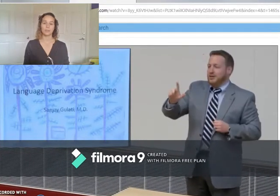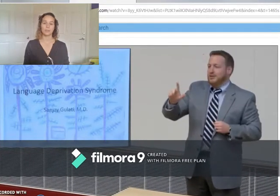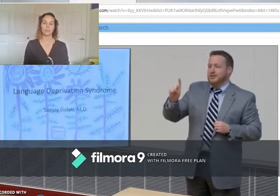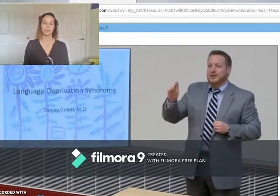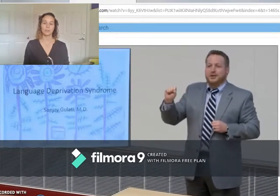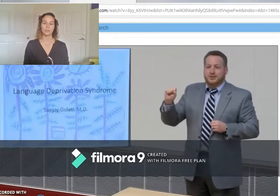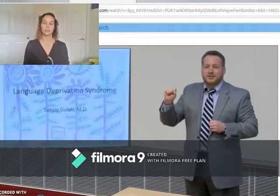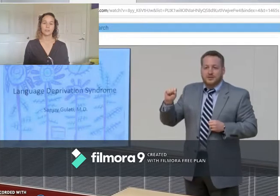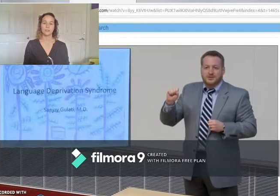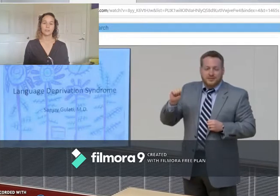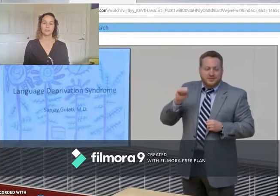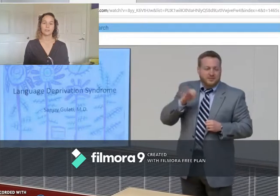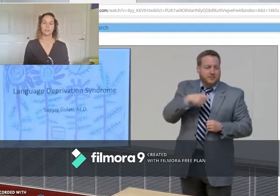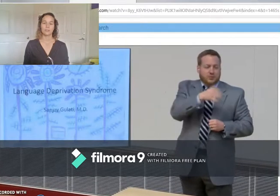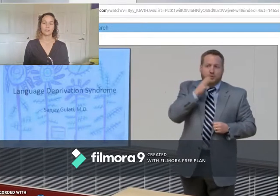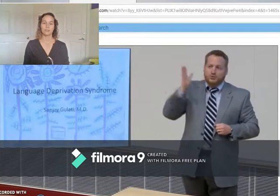topic.